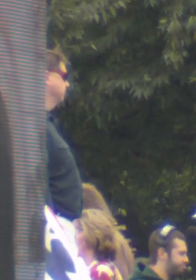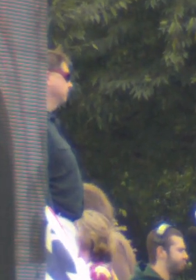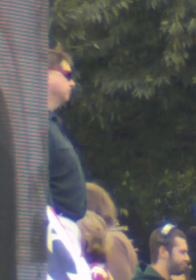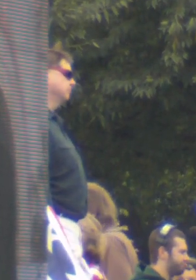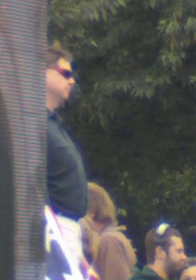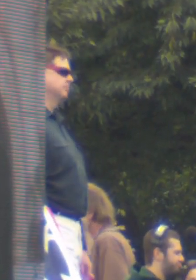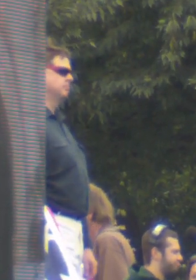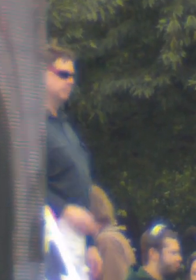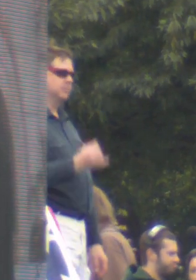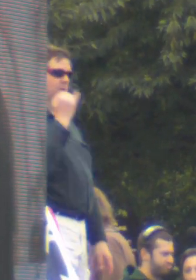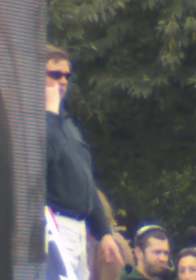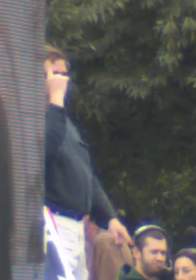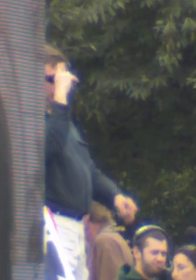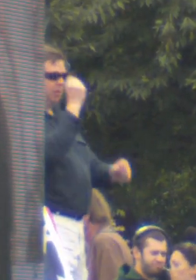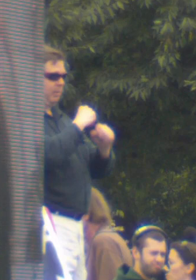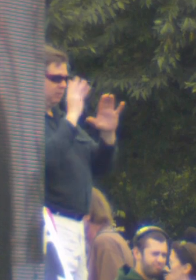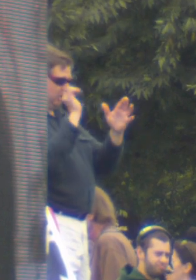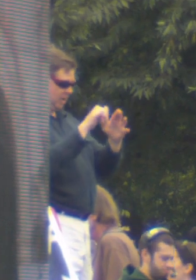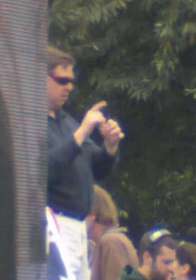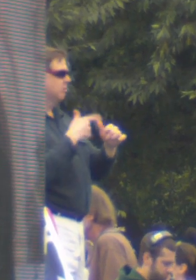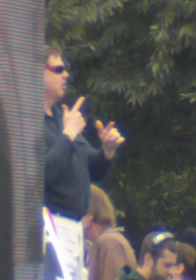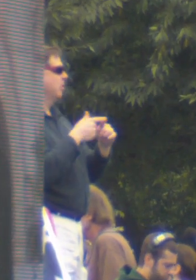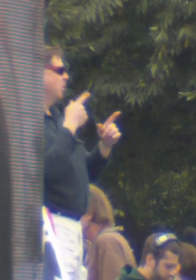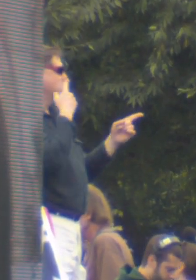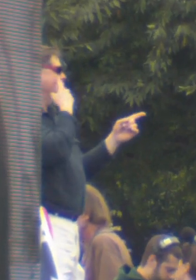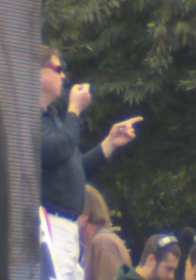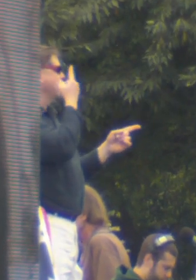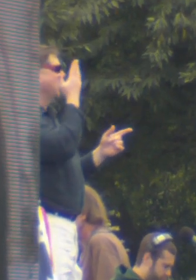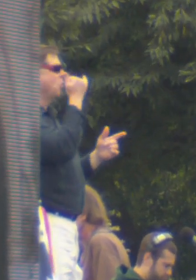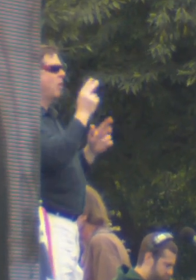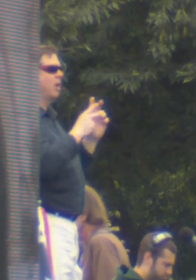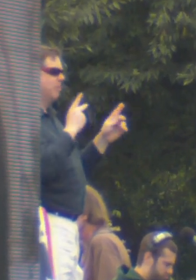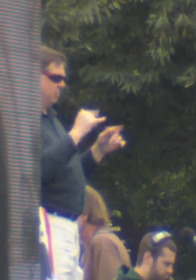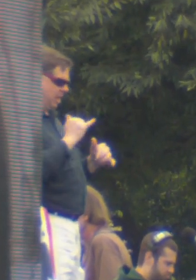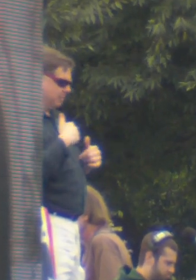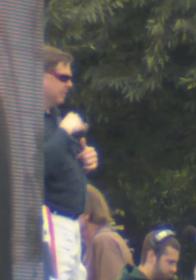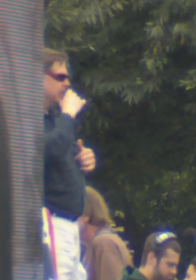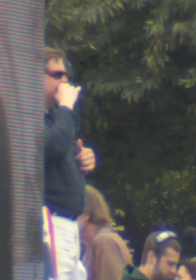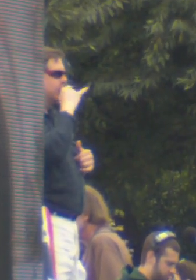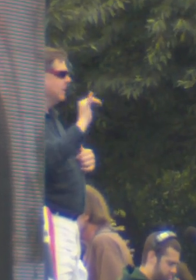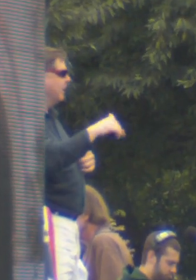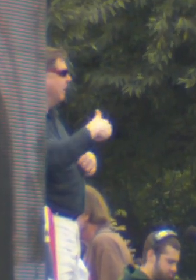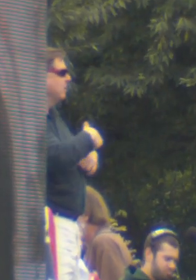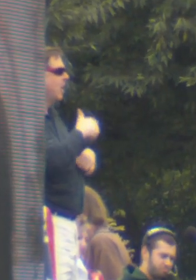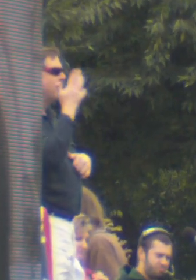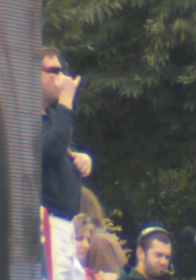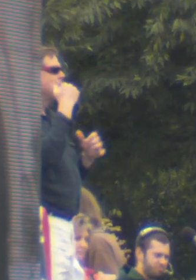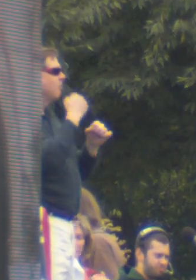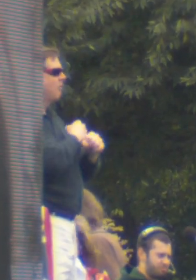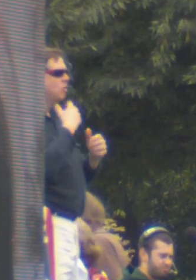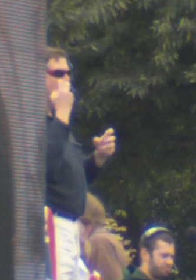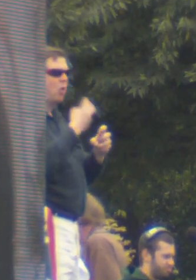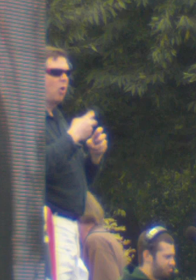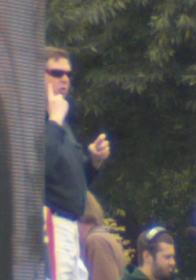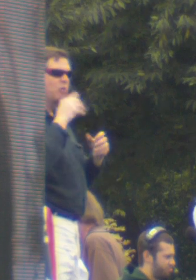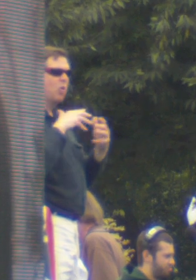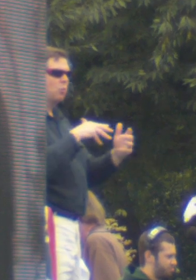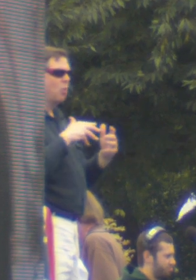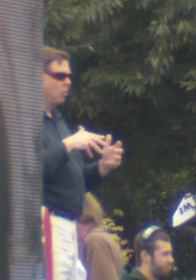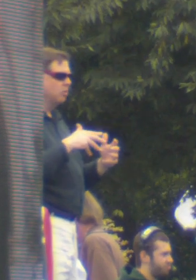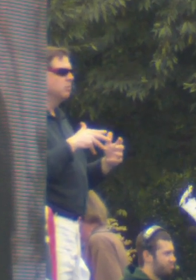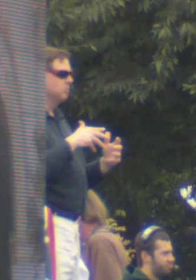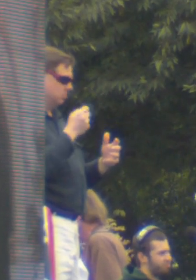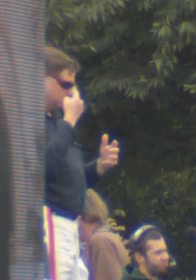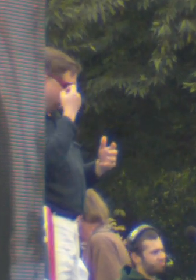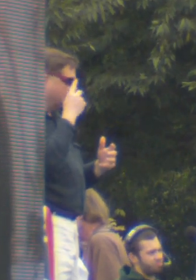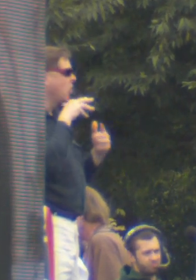You would be justified in asking, why did kids like me fight so hard during the war? War is a